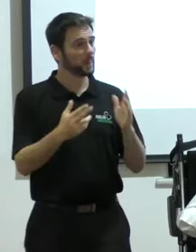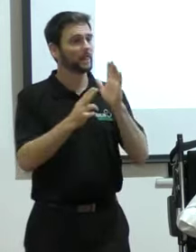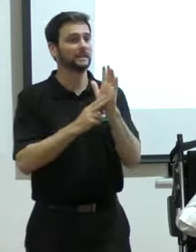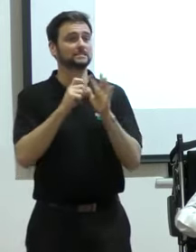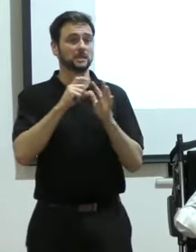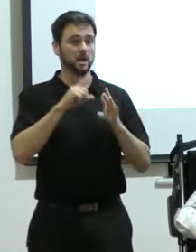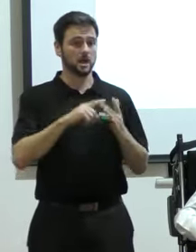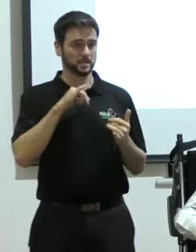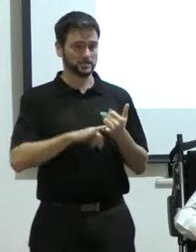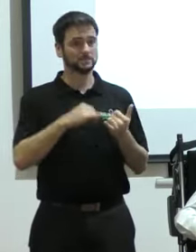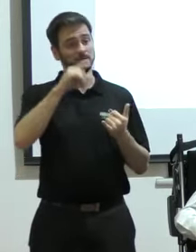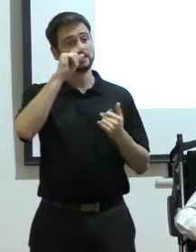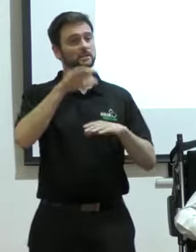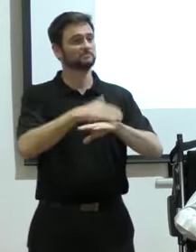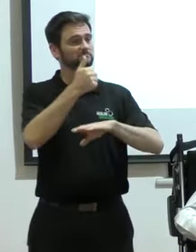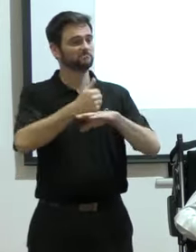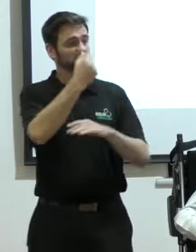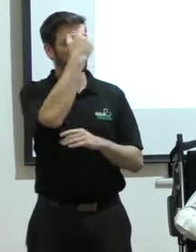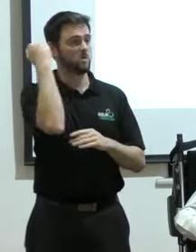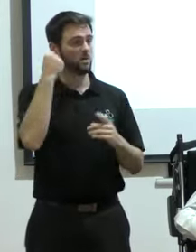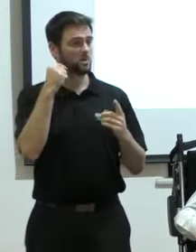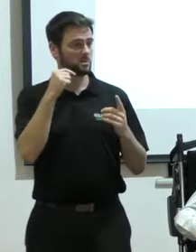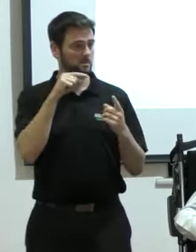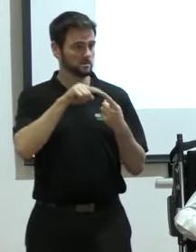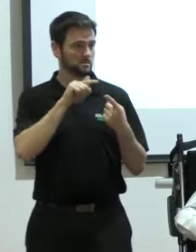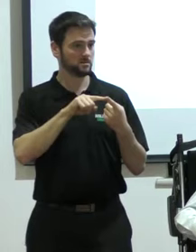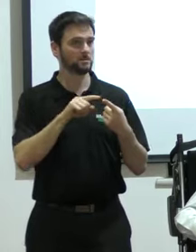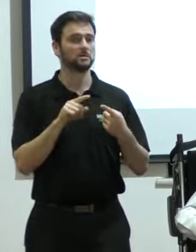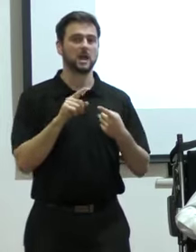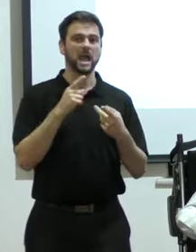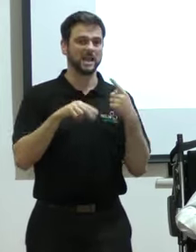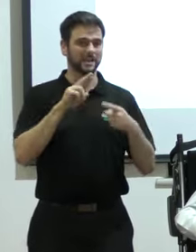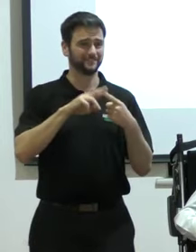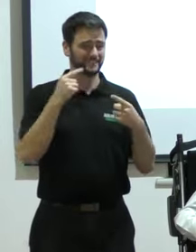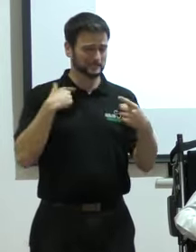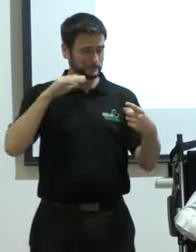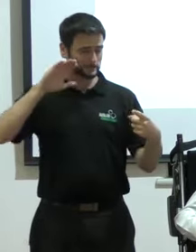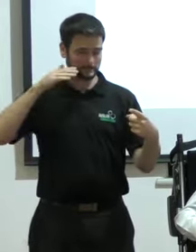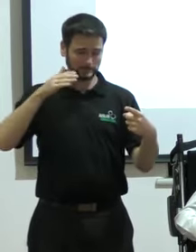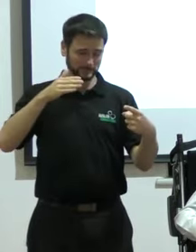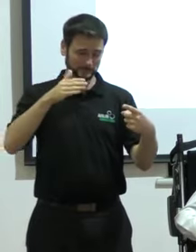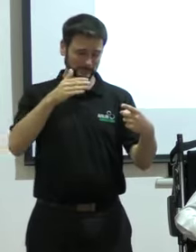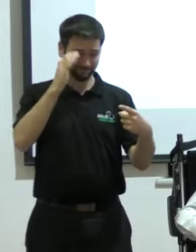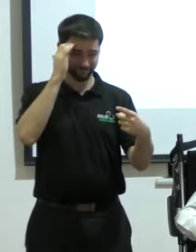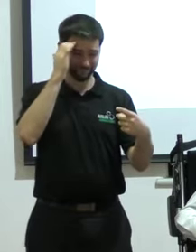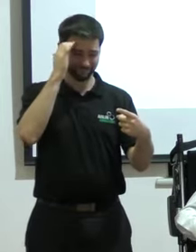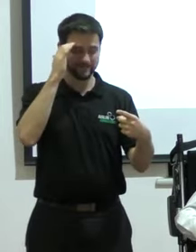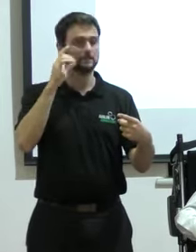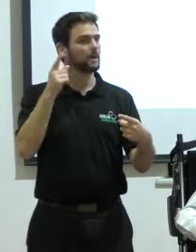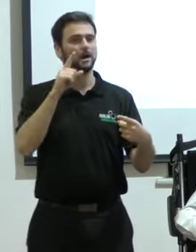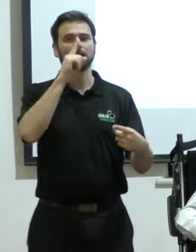goal and you can't, or you haven't been able to achieve your goal because of your